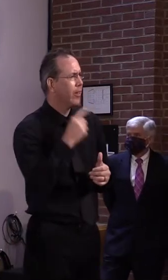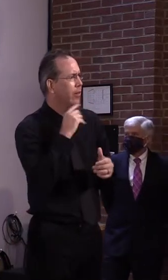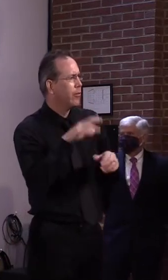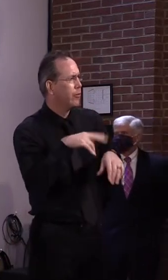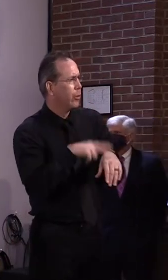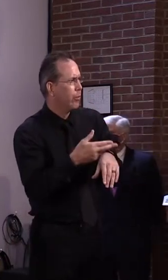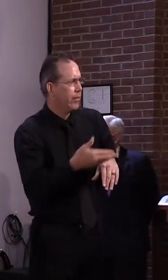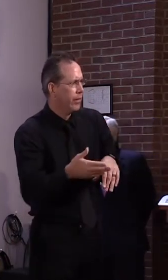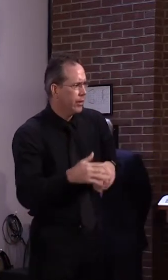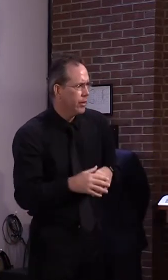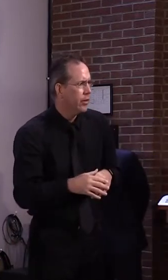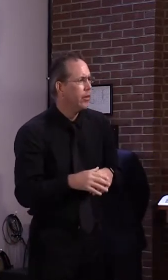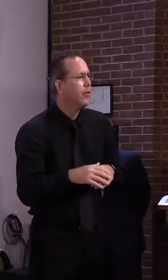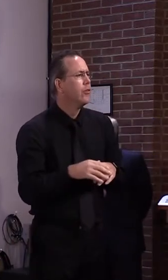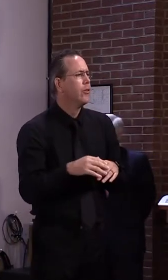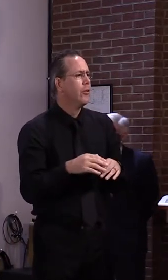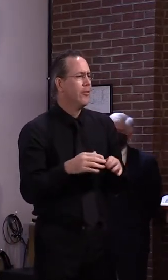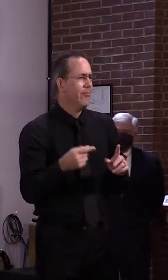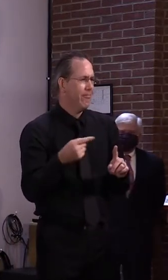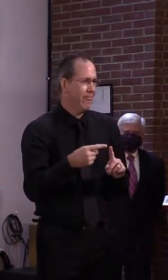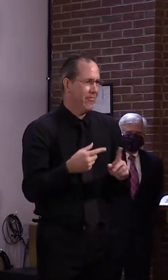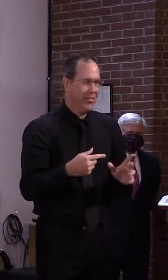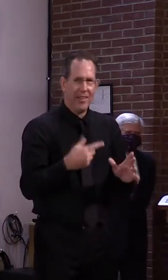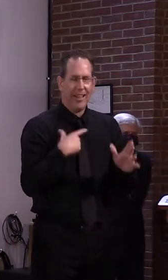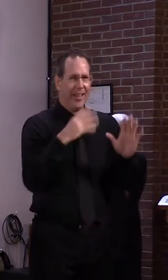what I'd like to ask Dr. Levine to look at is,